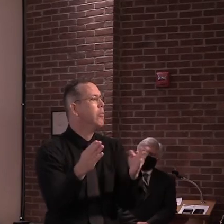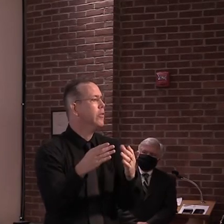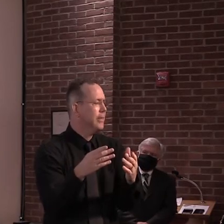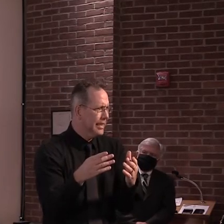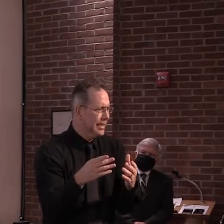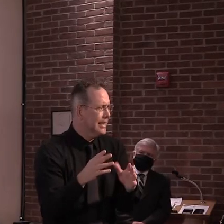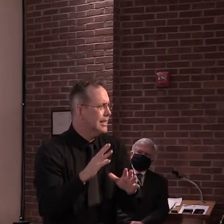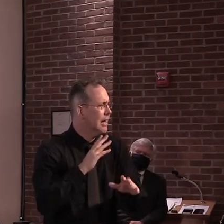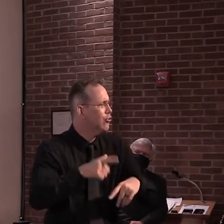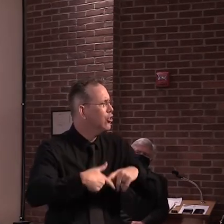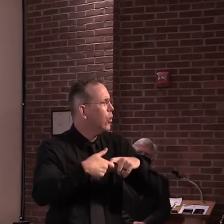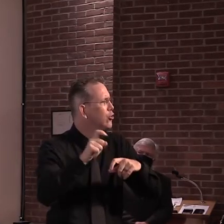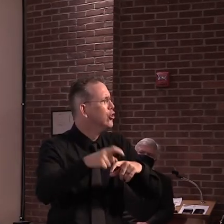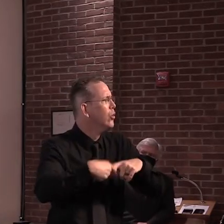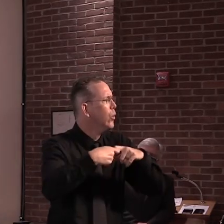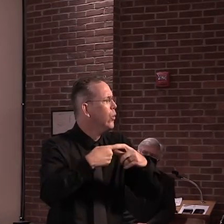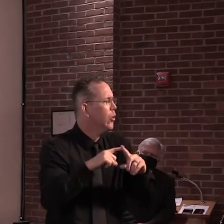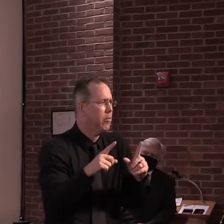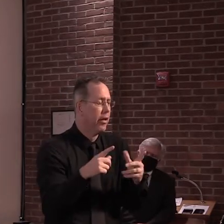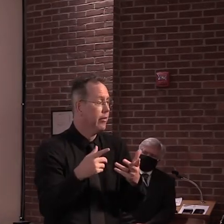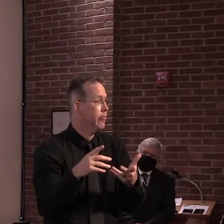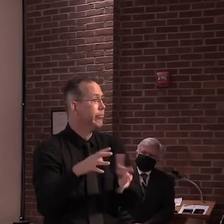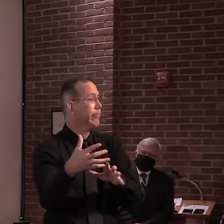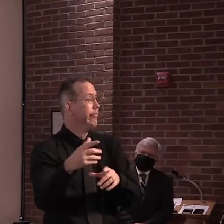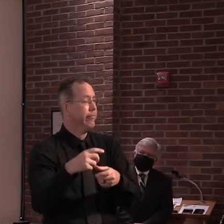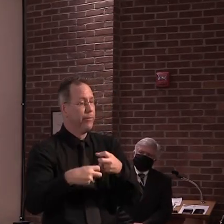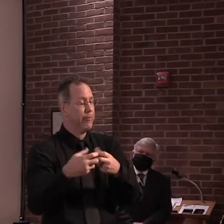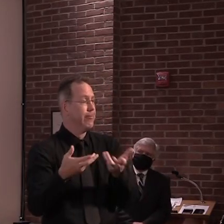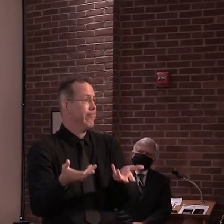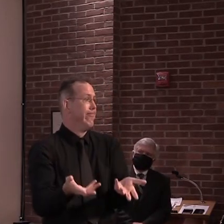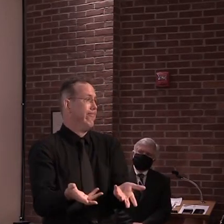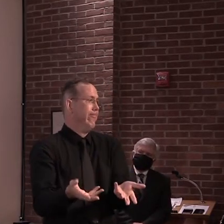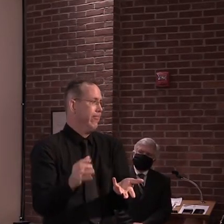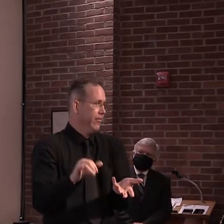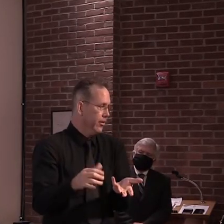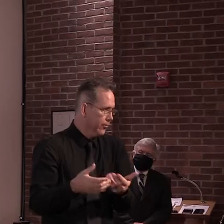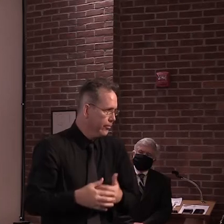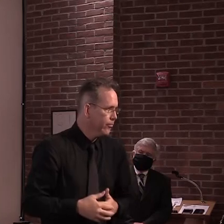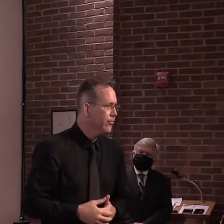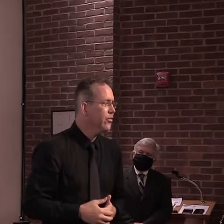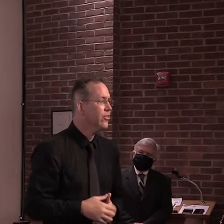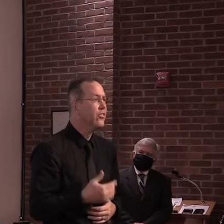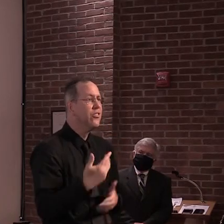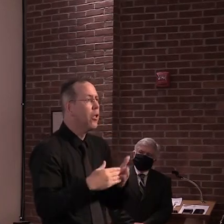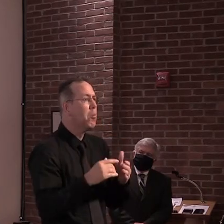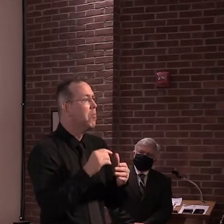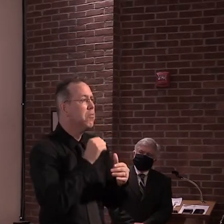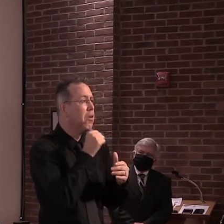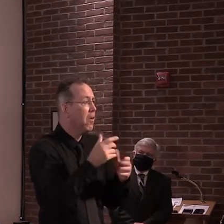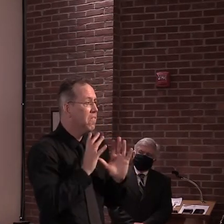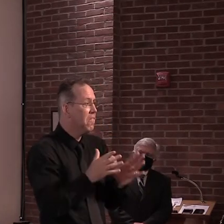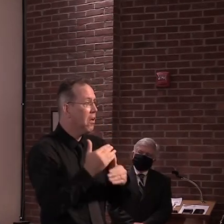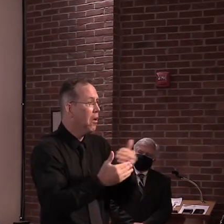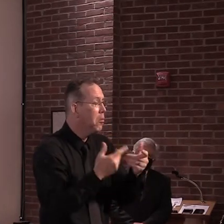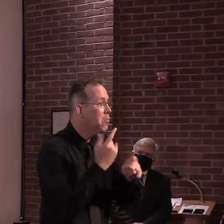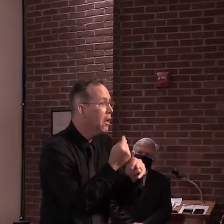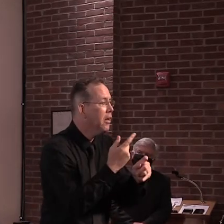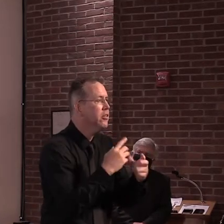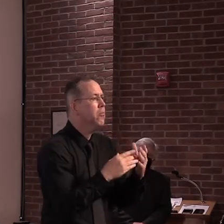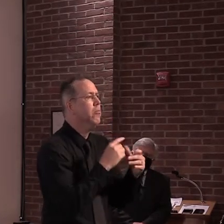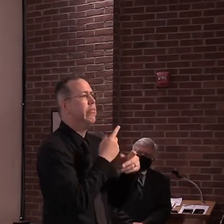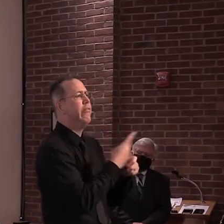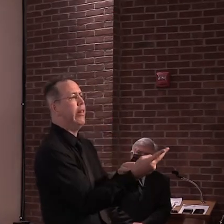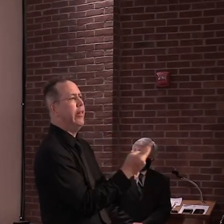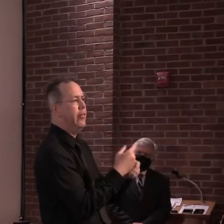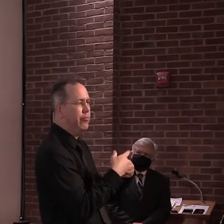they haven't yet shown that. But you know, even in New England, you hear that, you know, the number of cases that were just commented